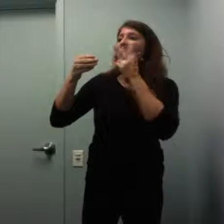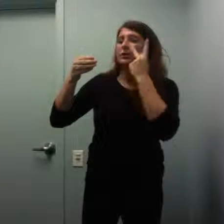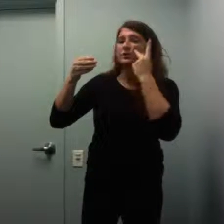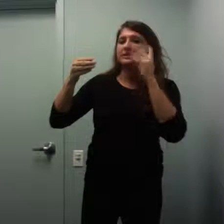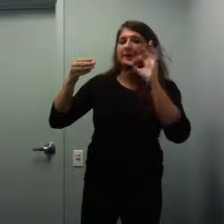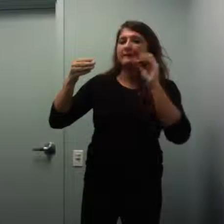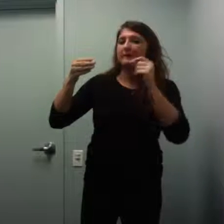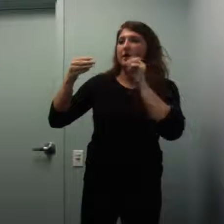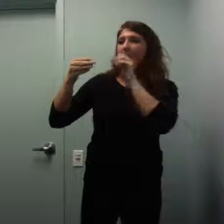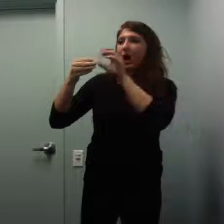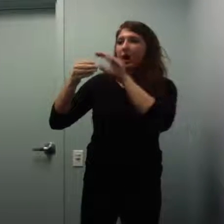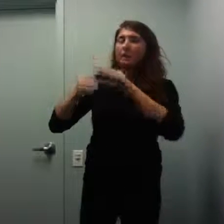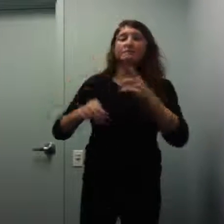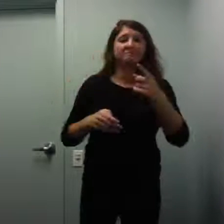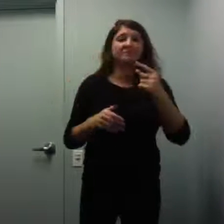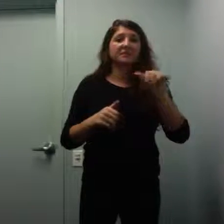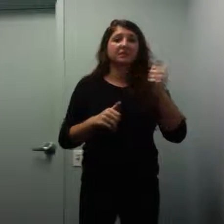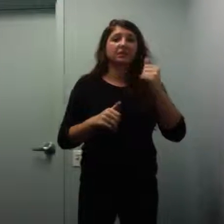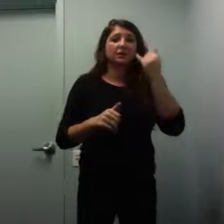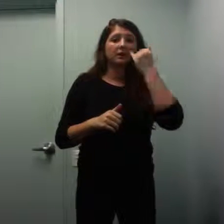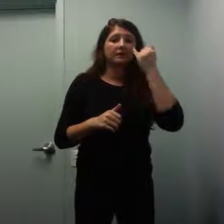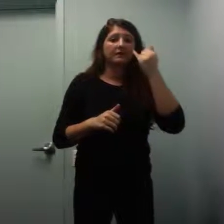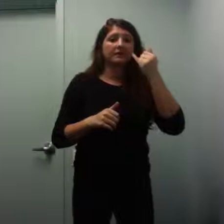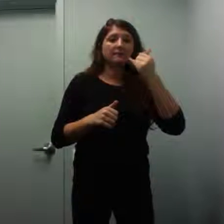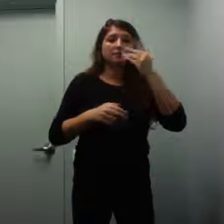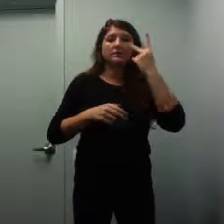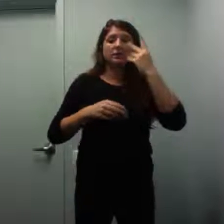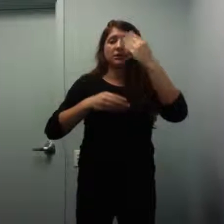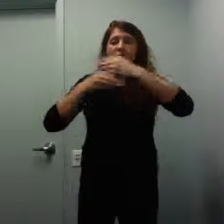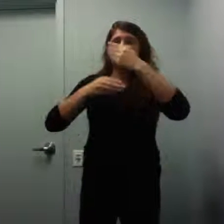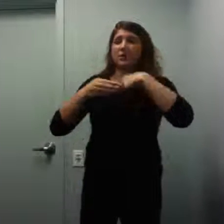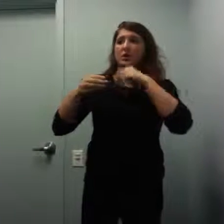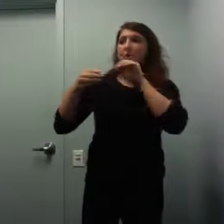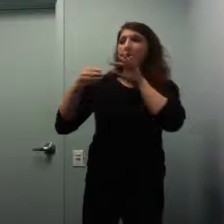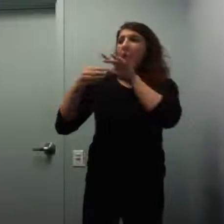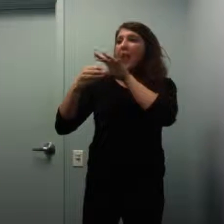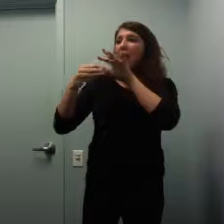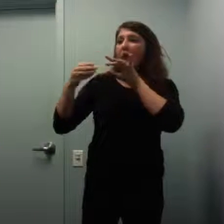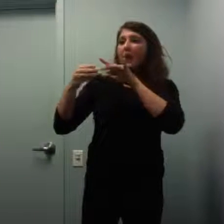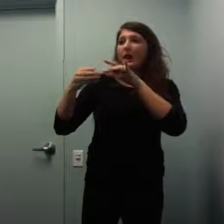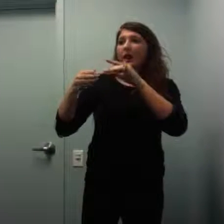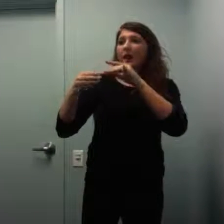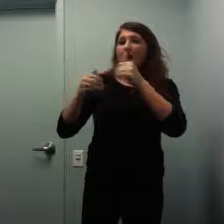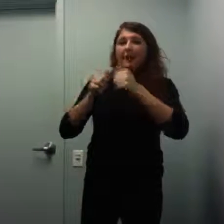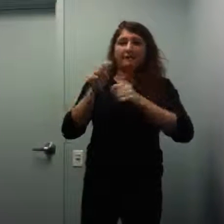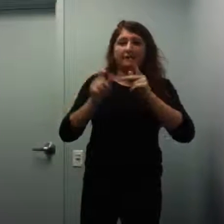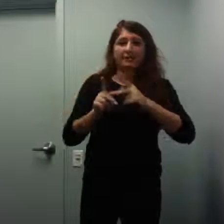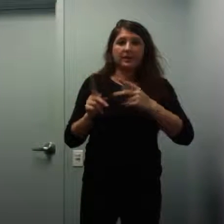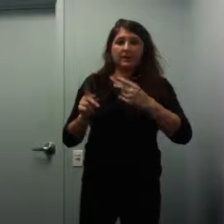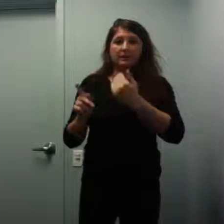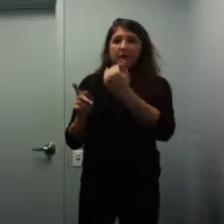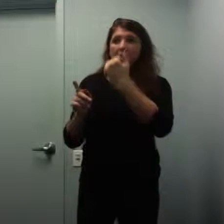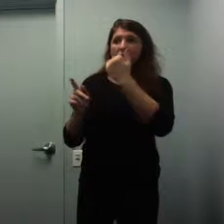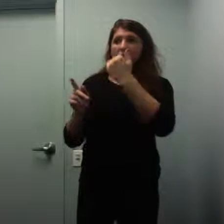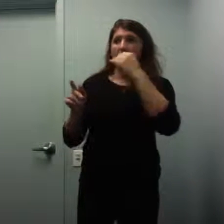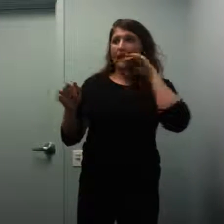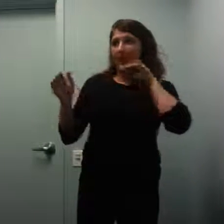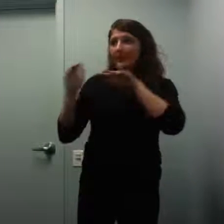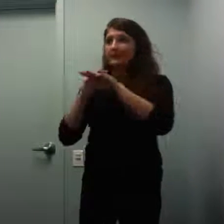to a window itself and you breathe on the window. You have, every time you exhale carbon dioxide, other gases, as well as water vapor.